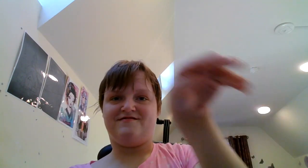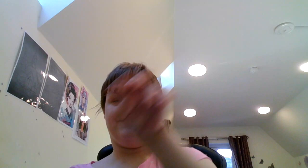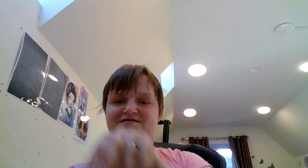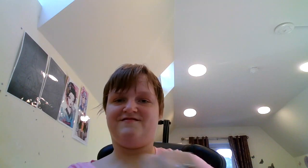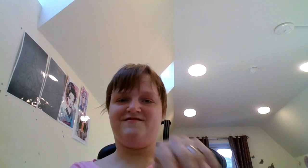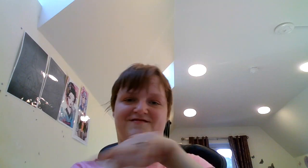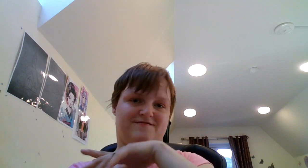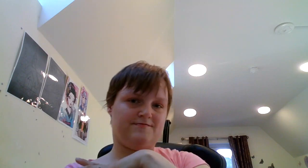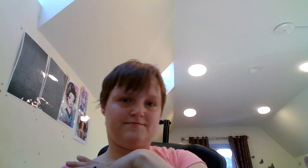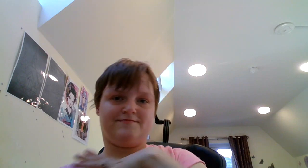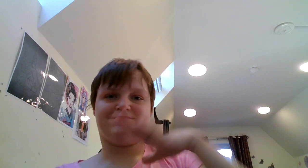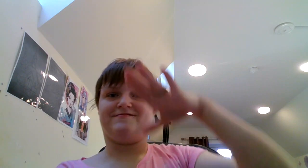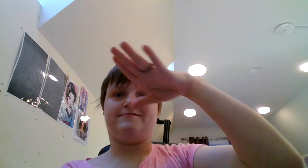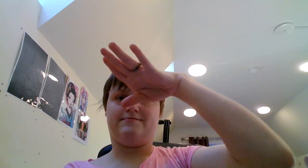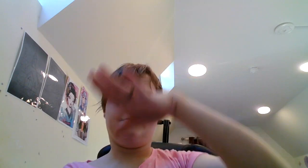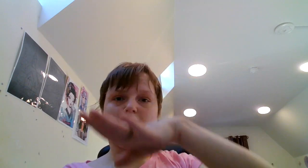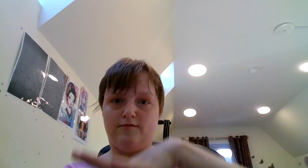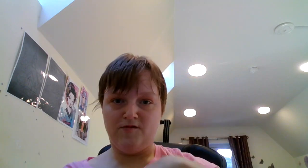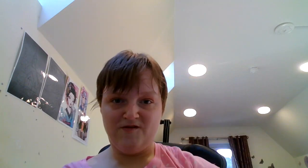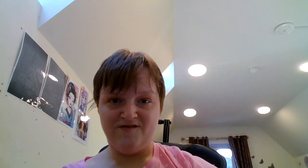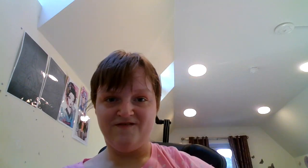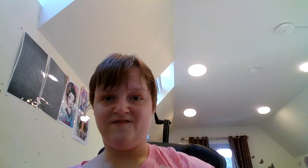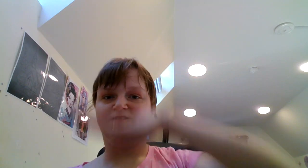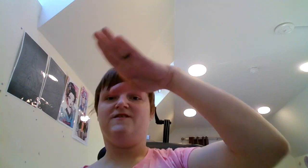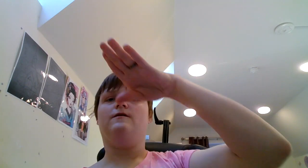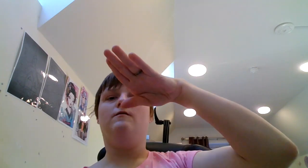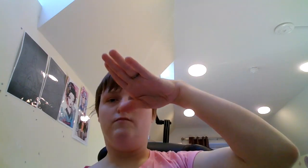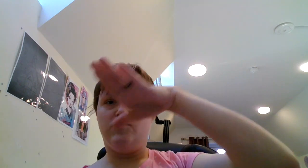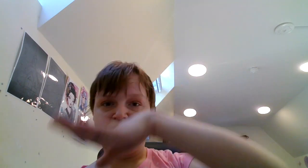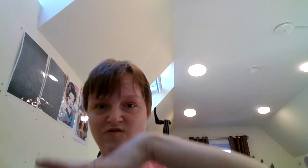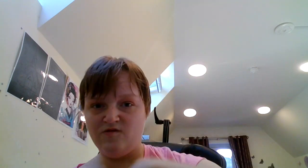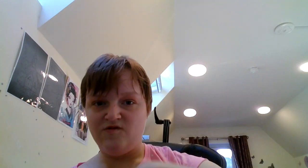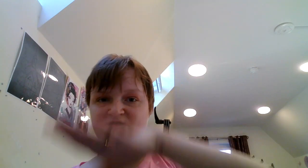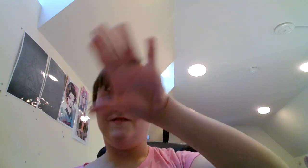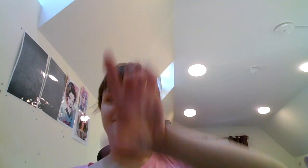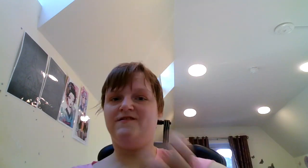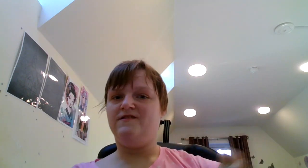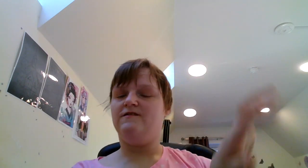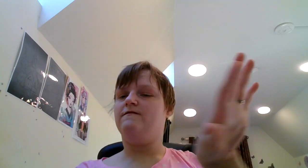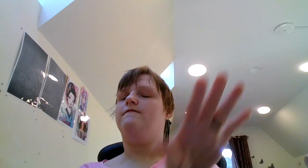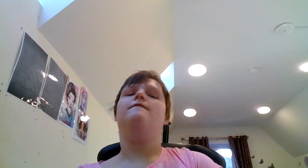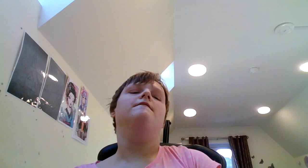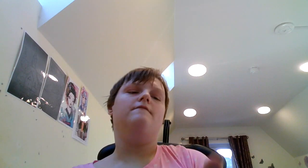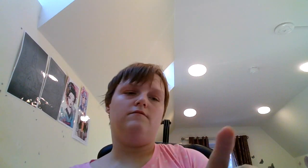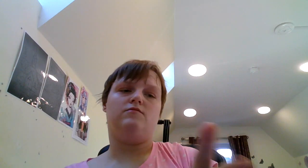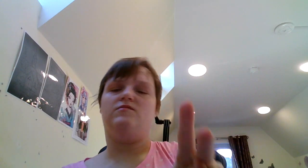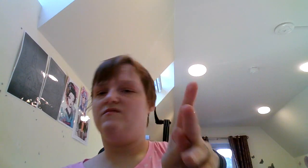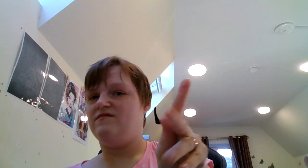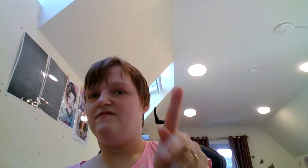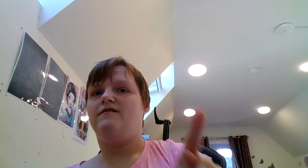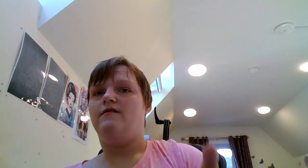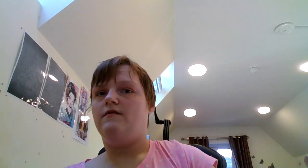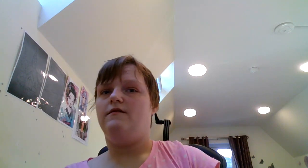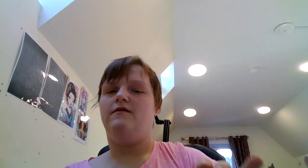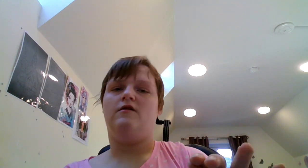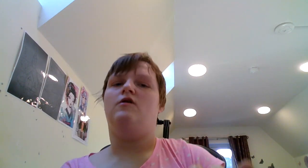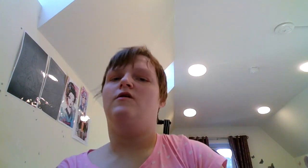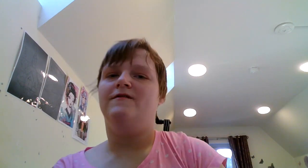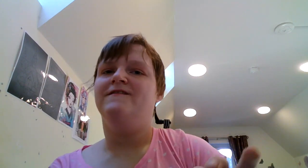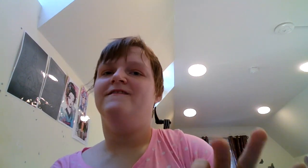pancreas are slower to deteriorate than other pancreas tissue. Banting realized that this might allow for the removal